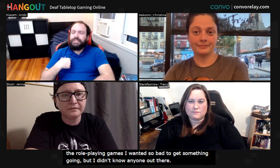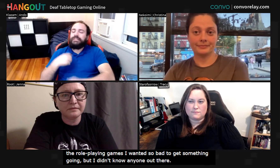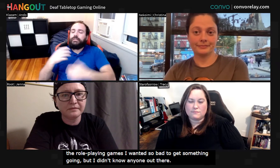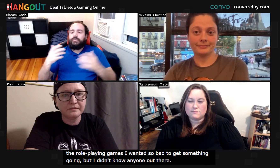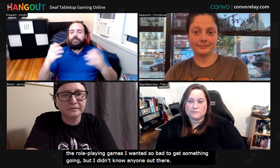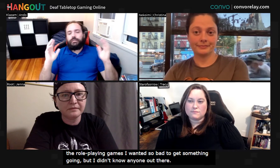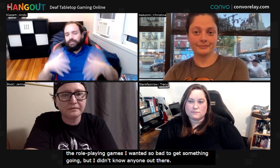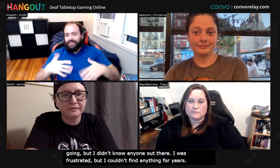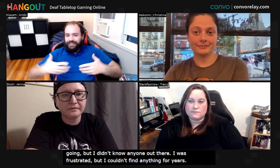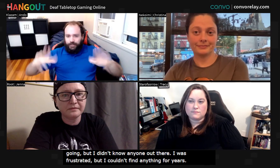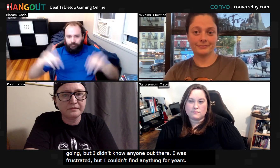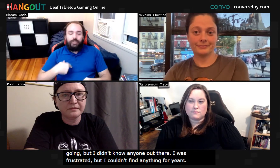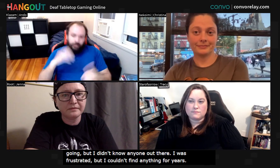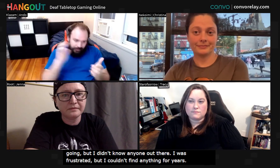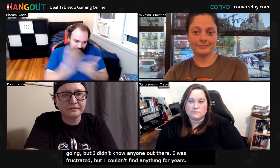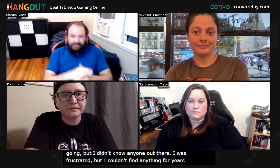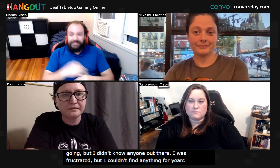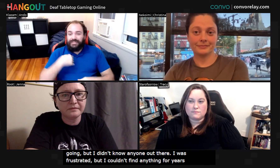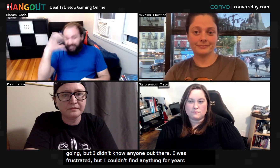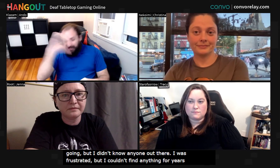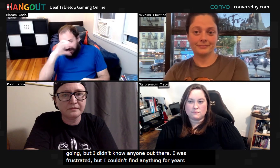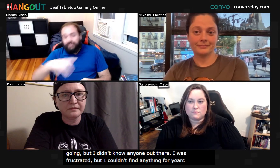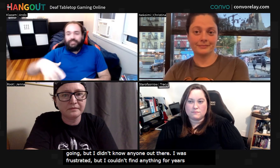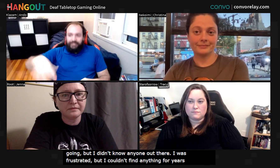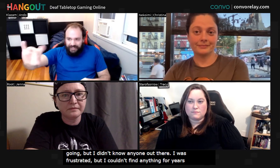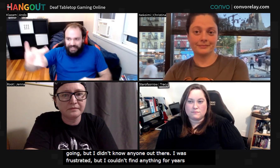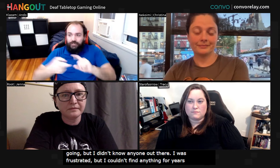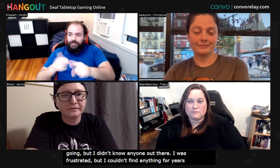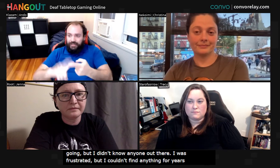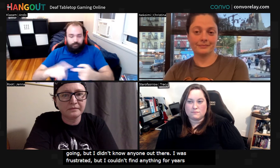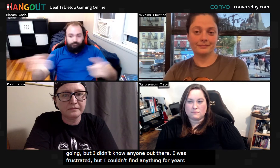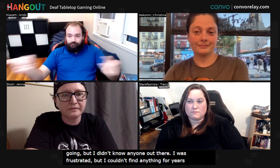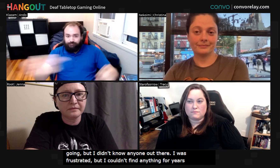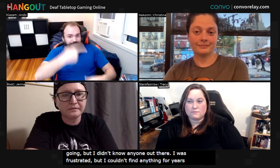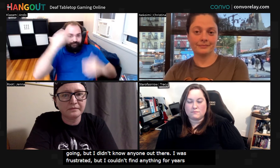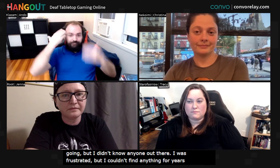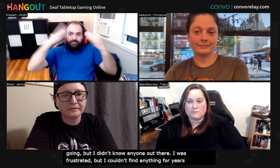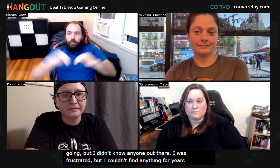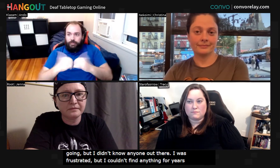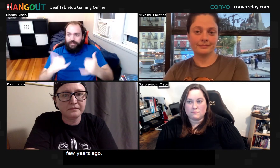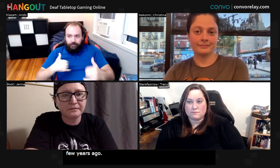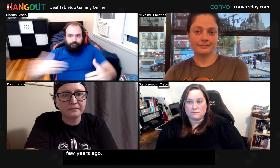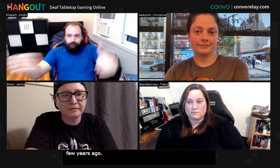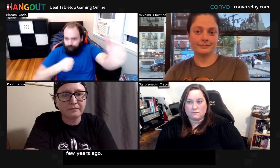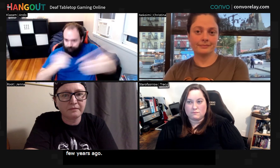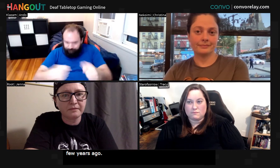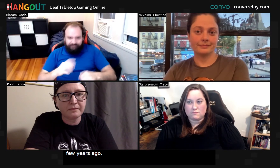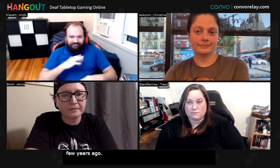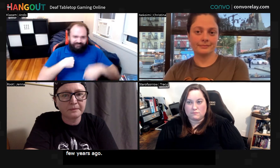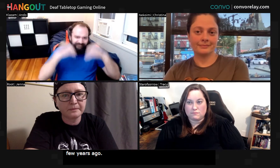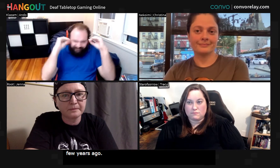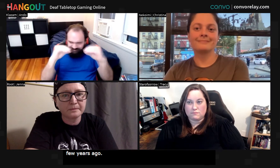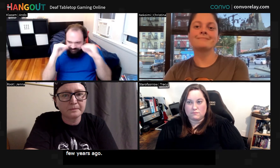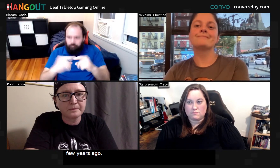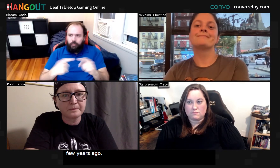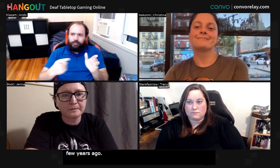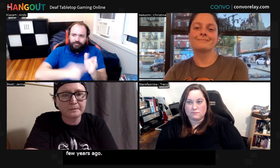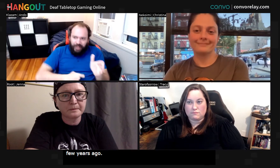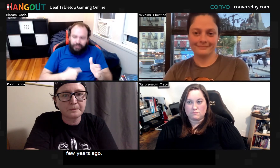a few years ago, I gave up and I got married, and I was still looking for friends, and nobody knew how to play. I would pull friends in and teach them